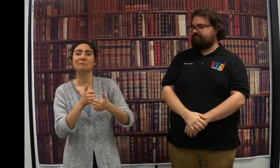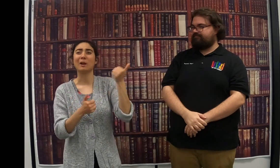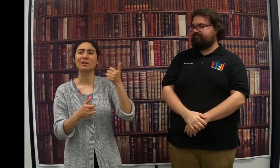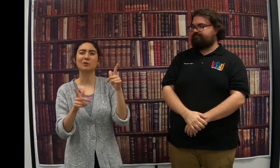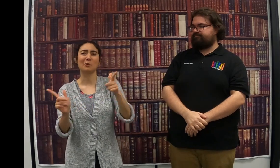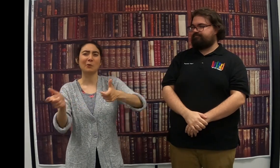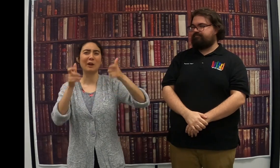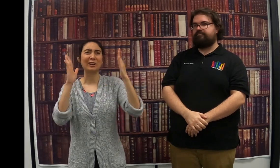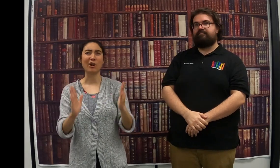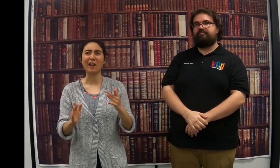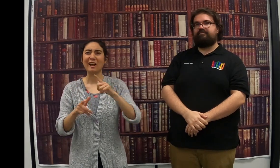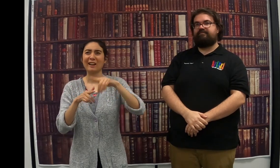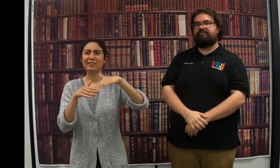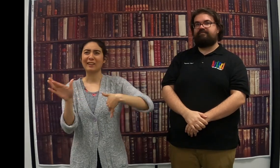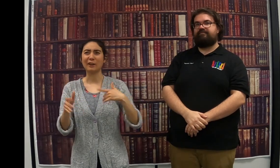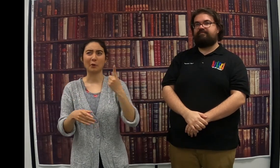able to.